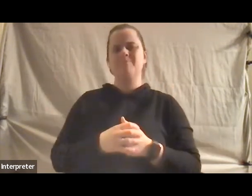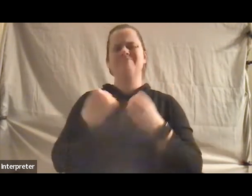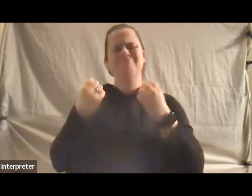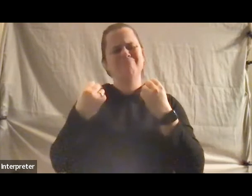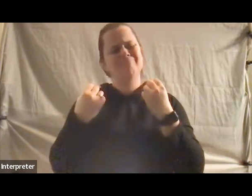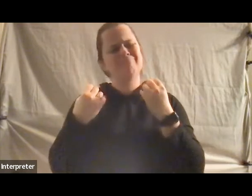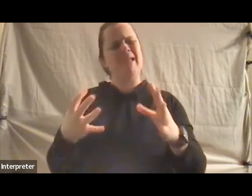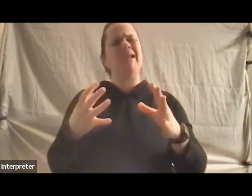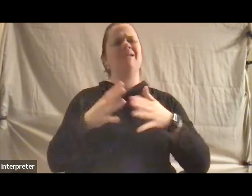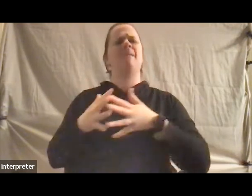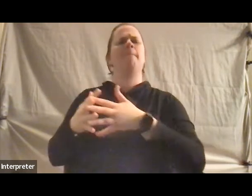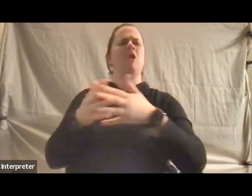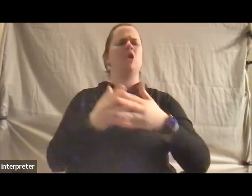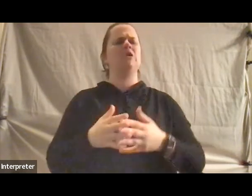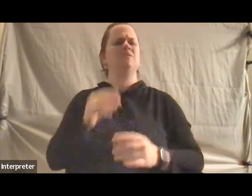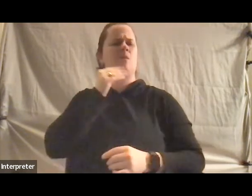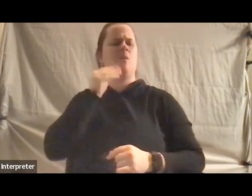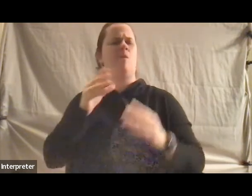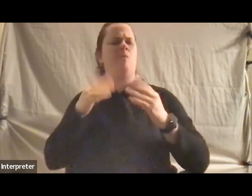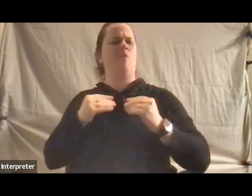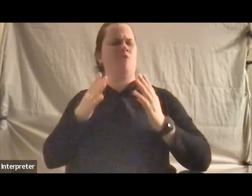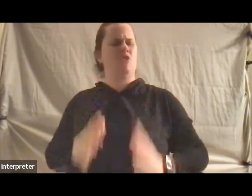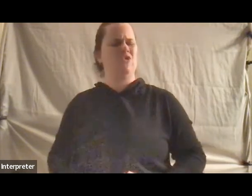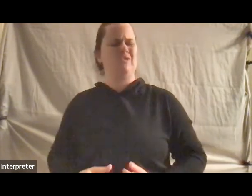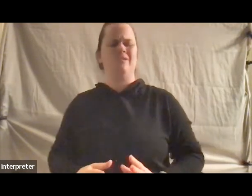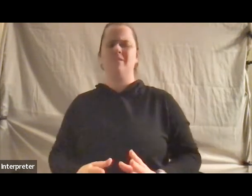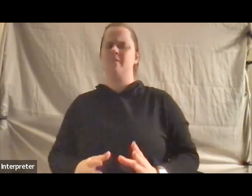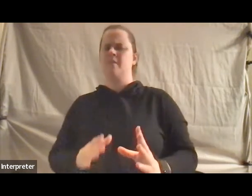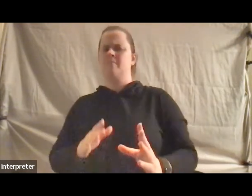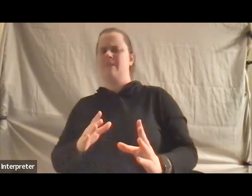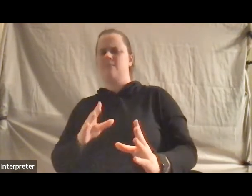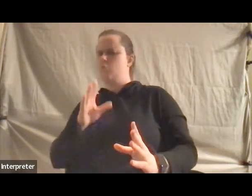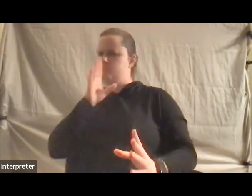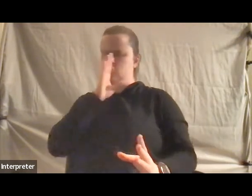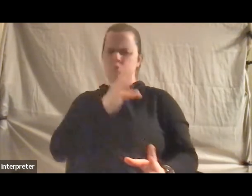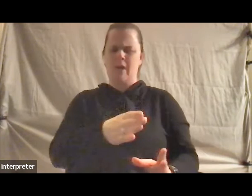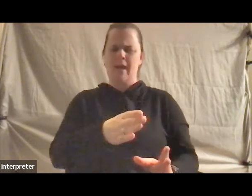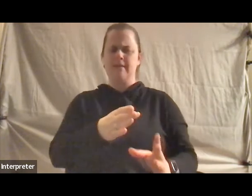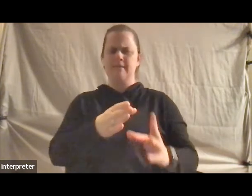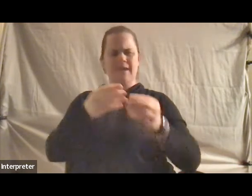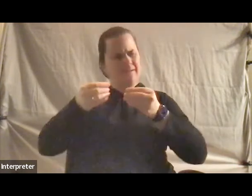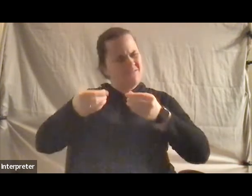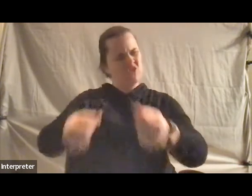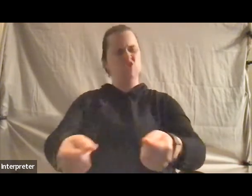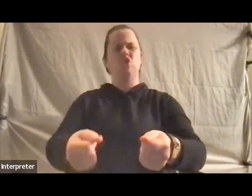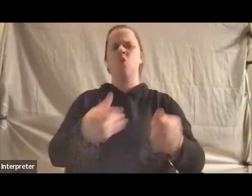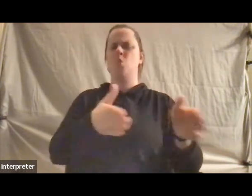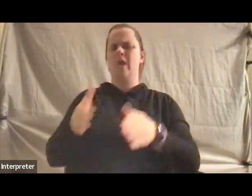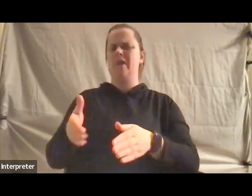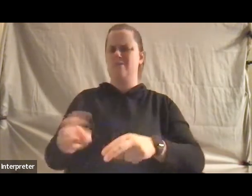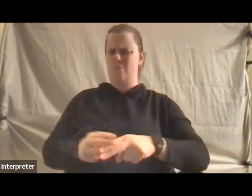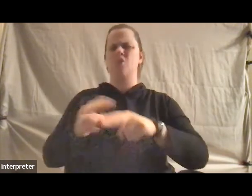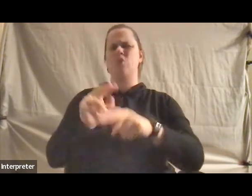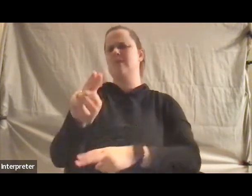Americans, home ownership is one of the most direct and efficient ways to increase net worth. And home ownership